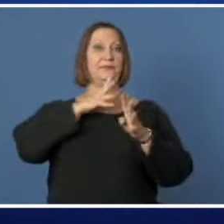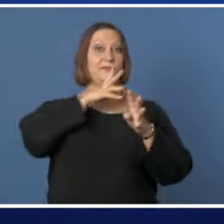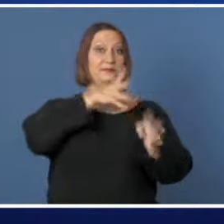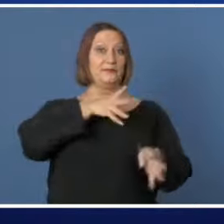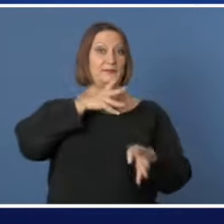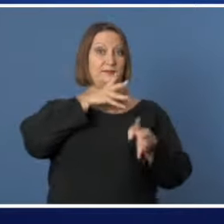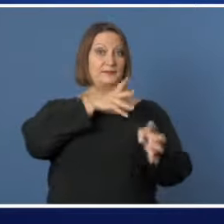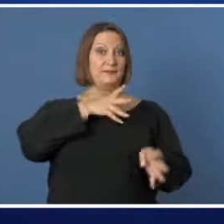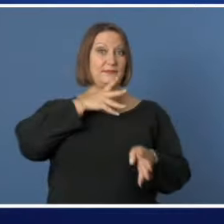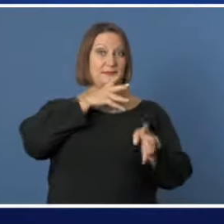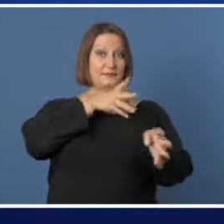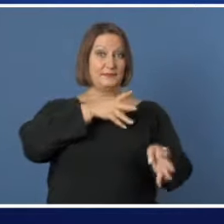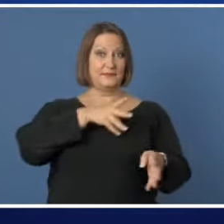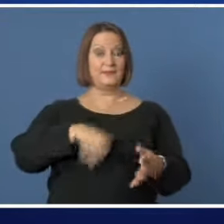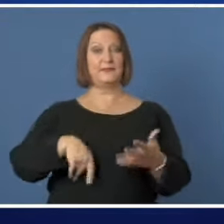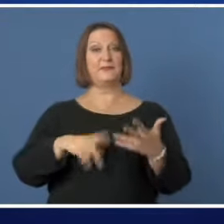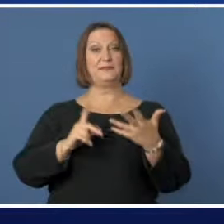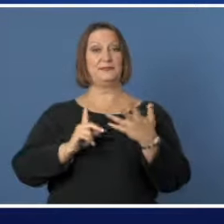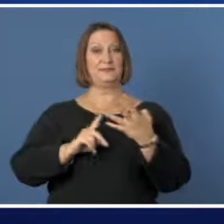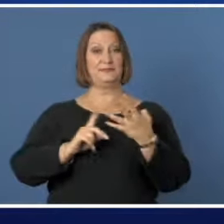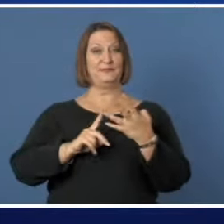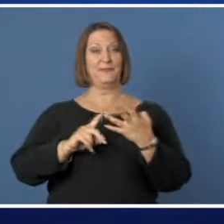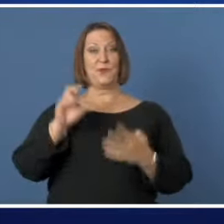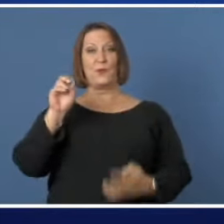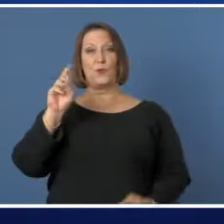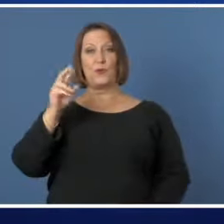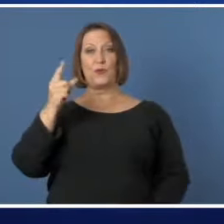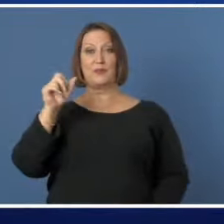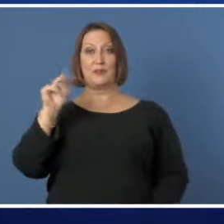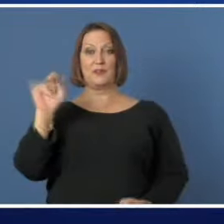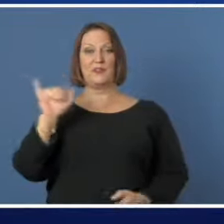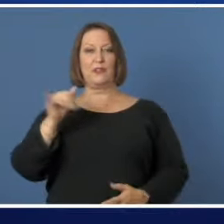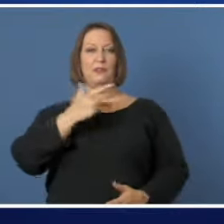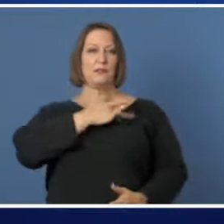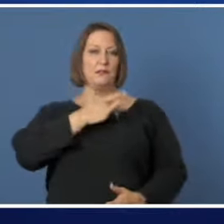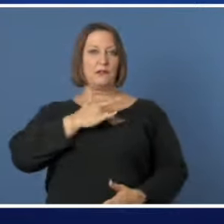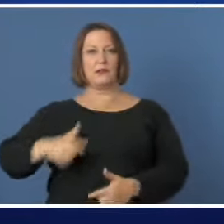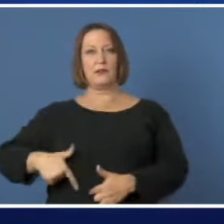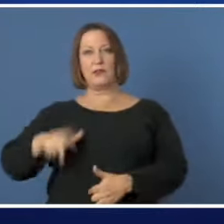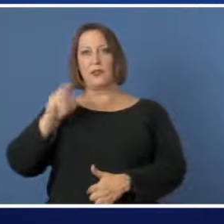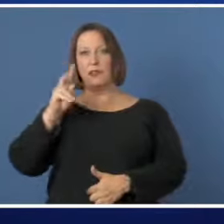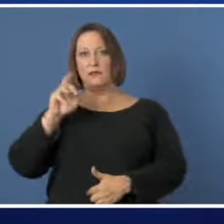Vomiting Vomiting Vomiting And organ failure